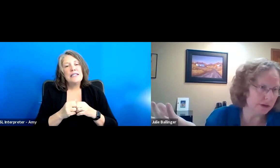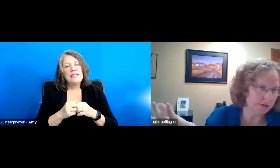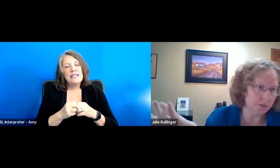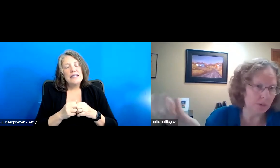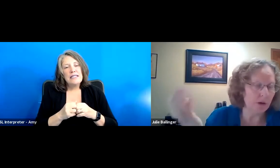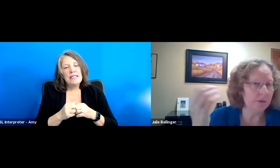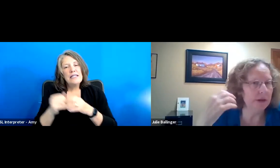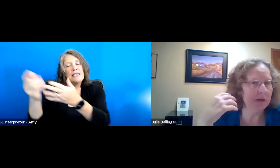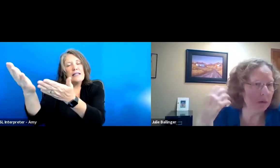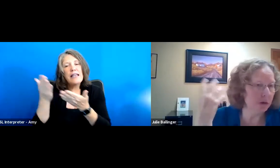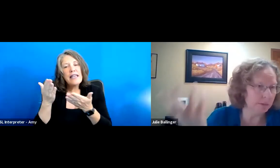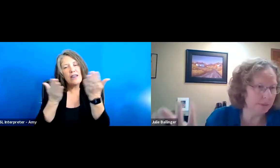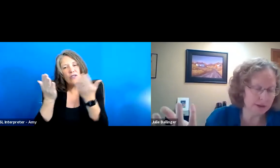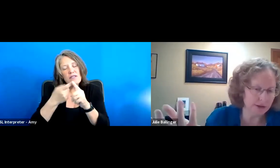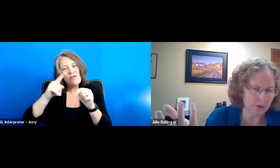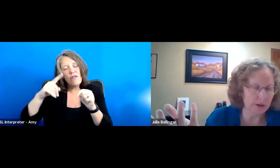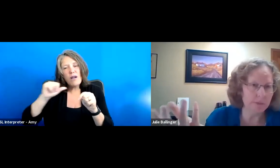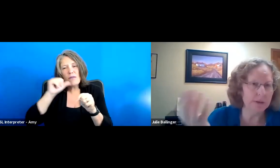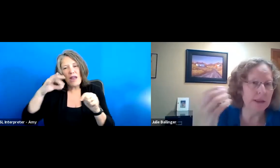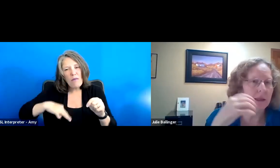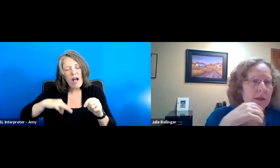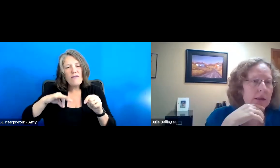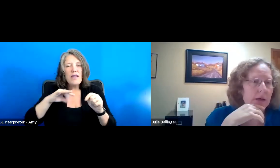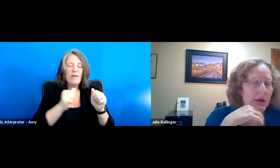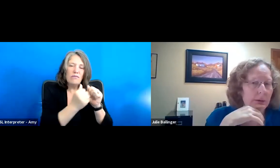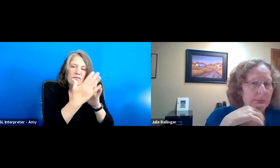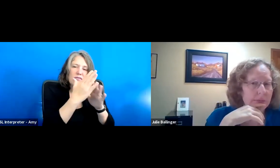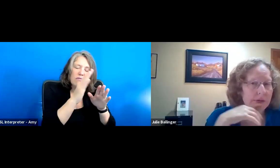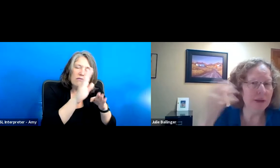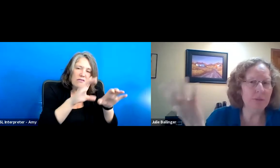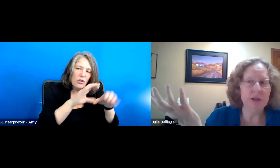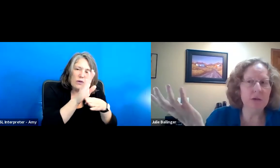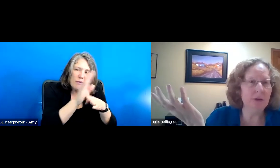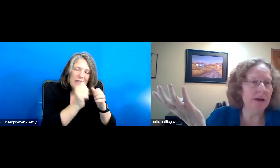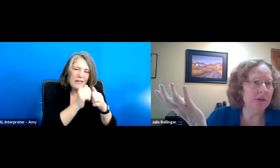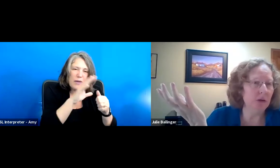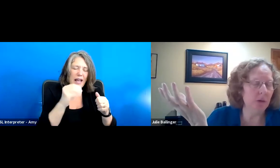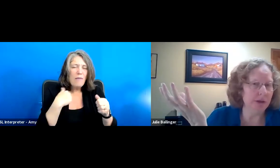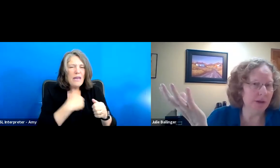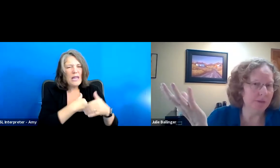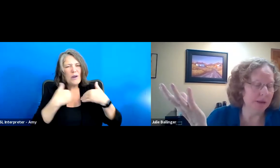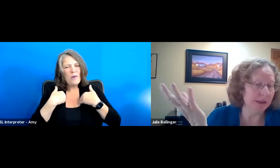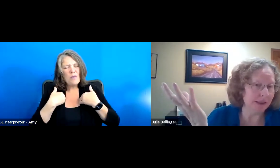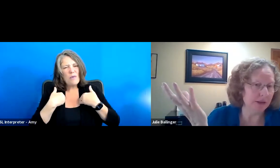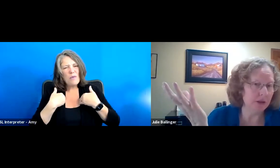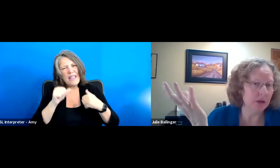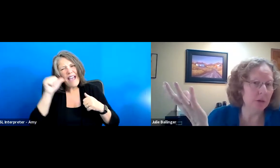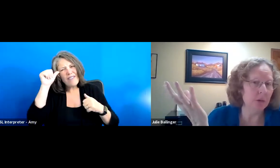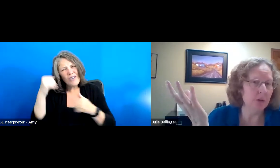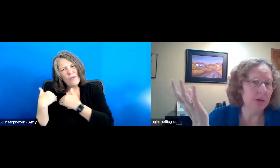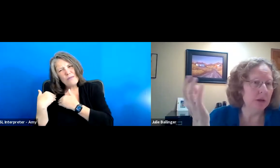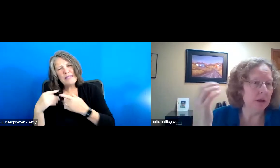getting services from nonprofits or doing business with a company. Yeah, we do have adult